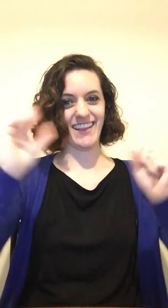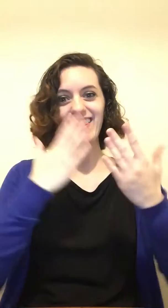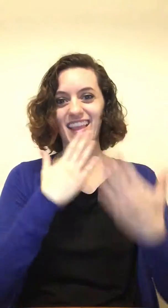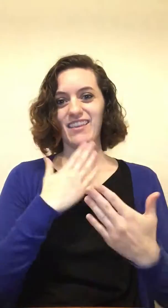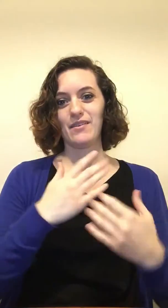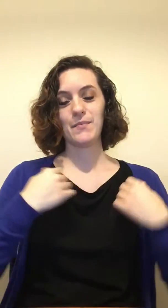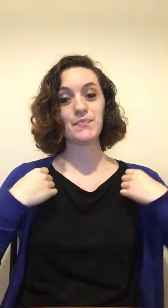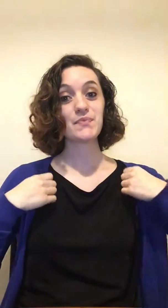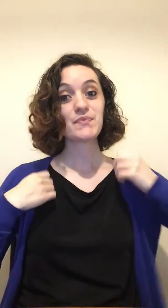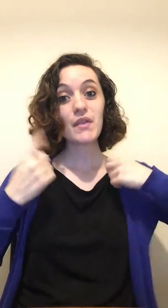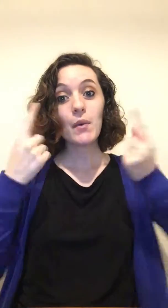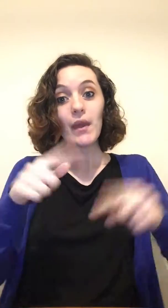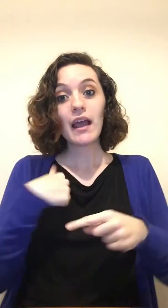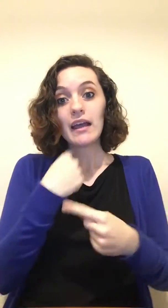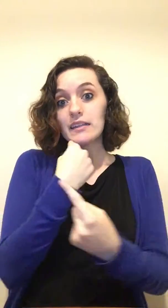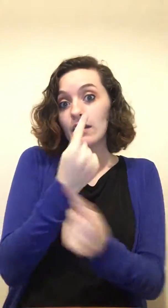you, story, say to me,